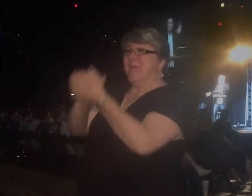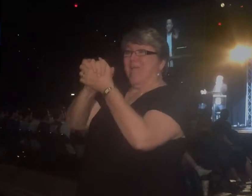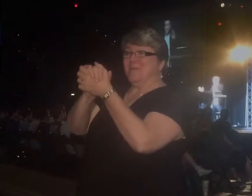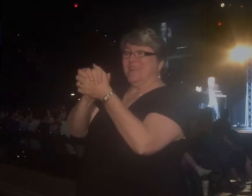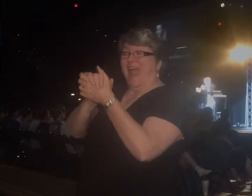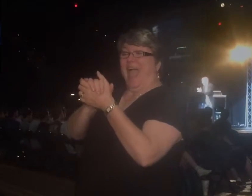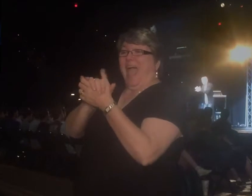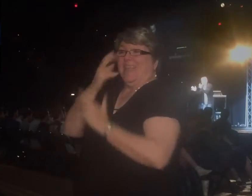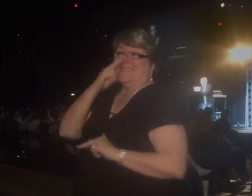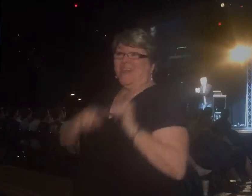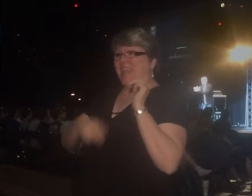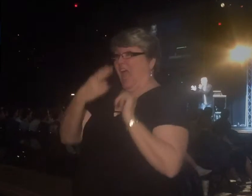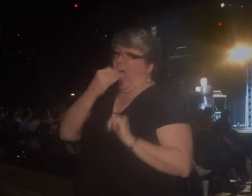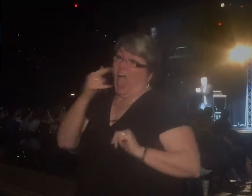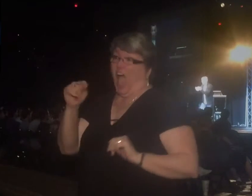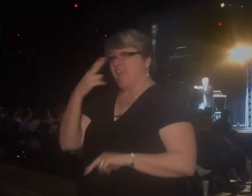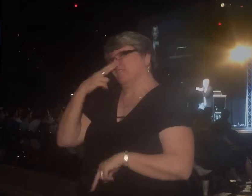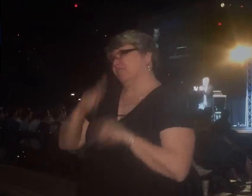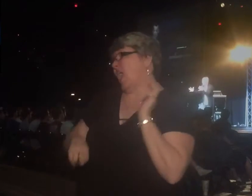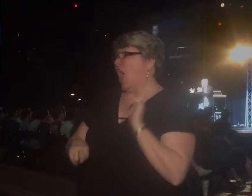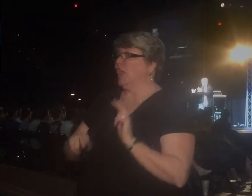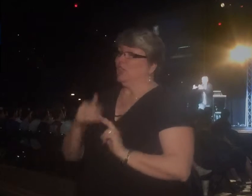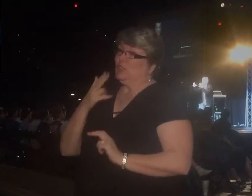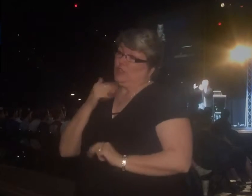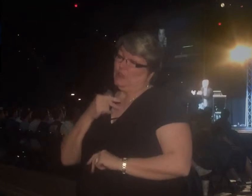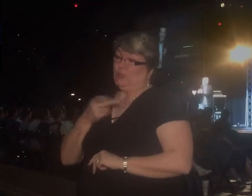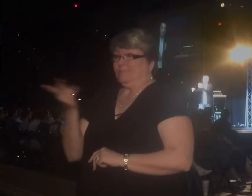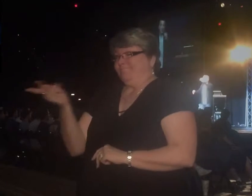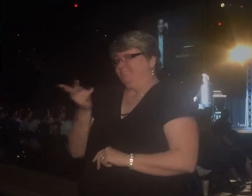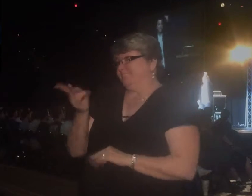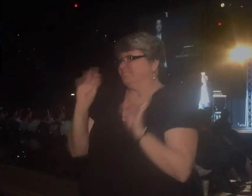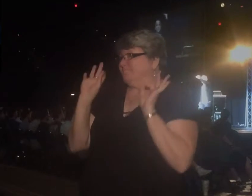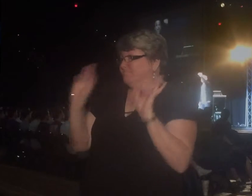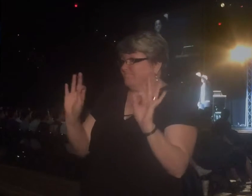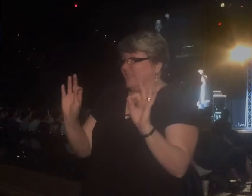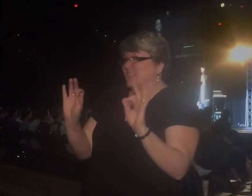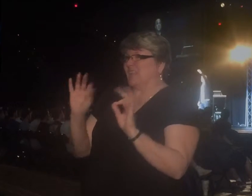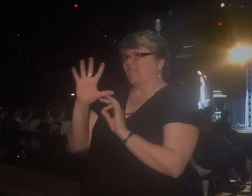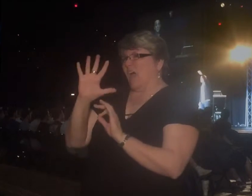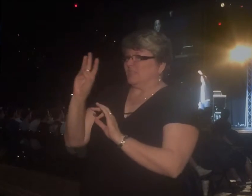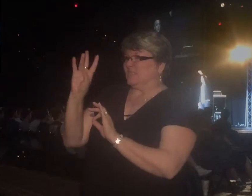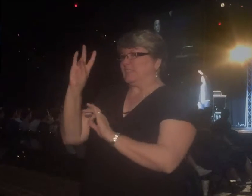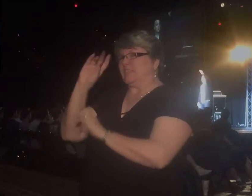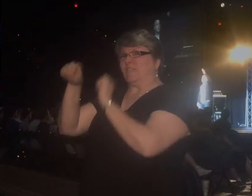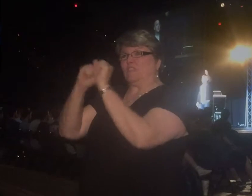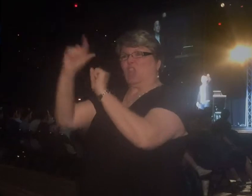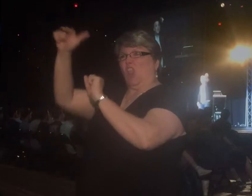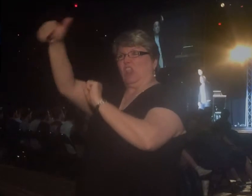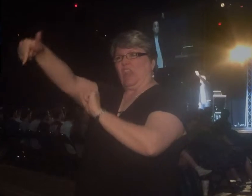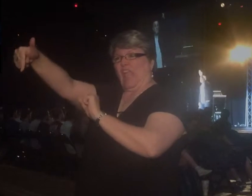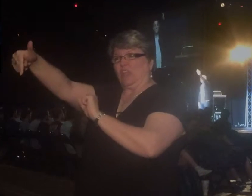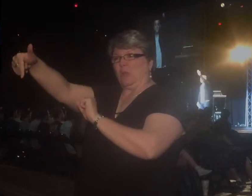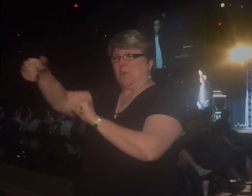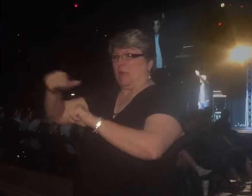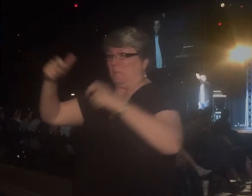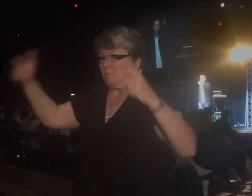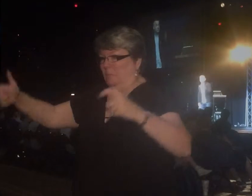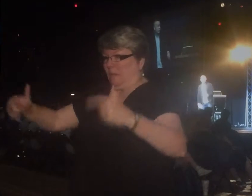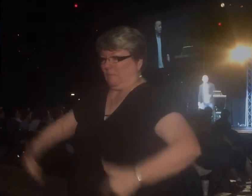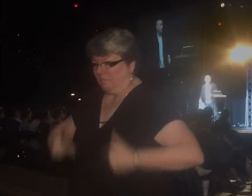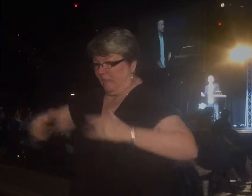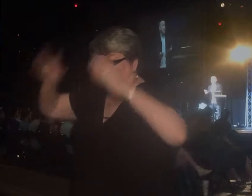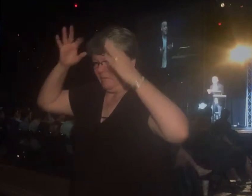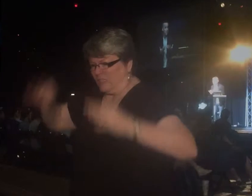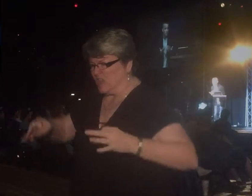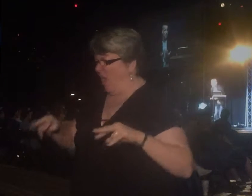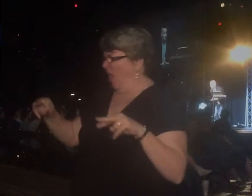time, that hot, fun, cool, cute couples get together, and then 5, 6, 7 years, when they start making big life decisions,